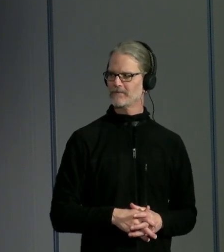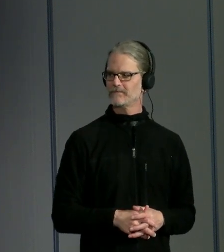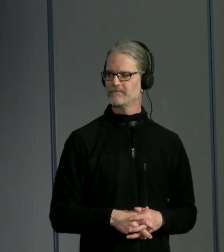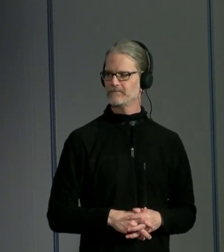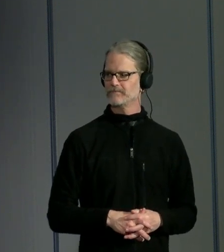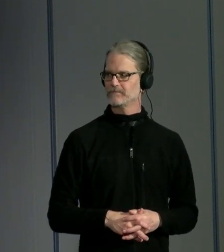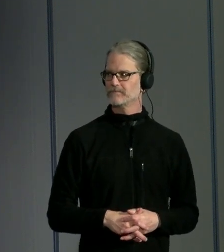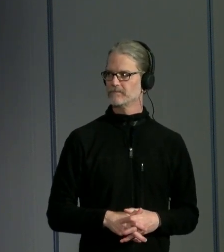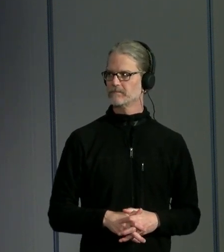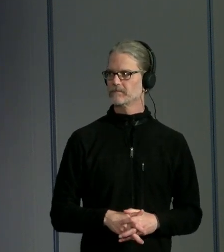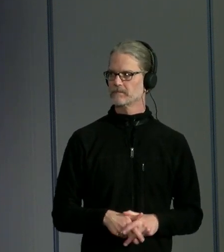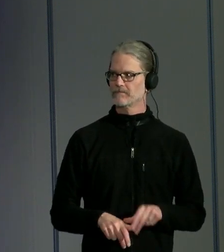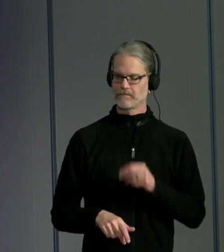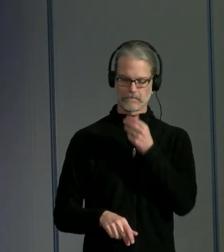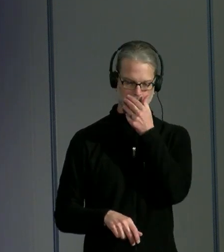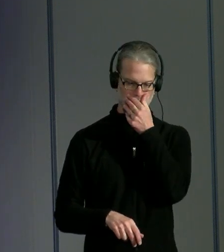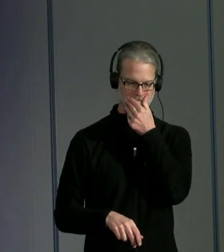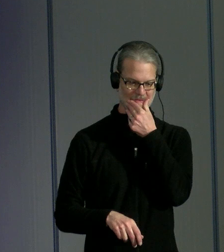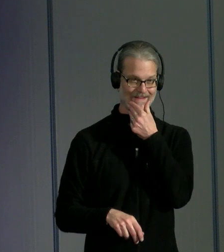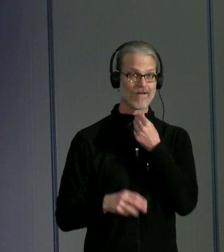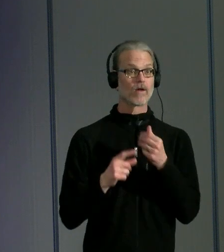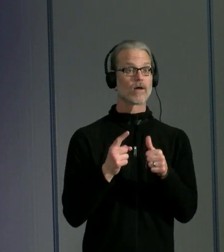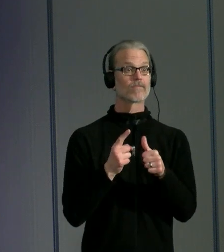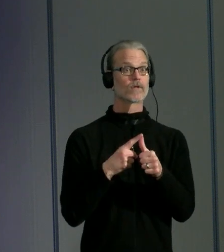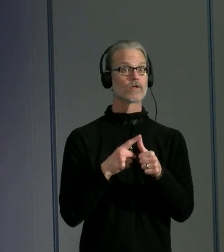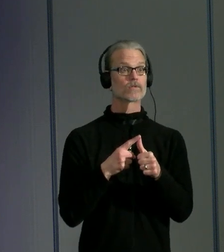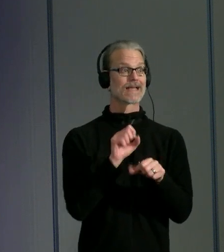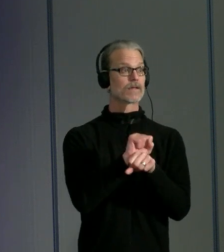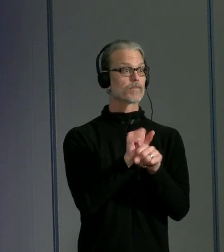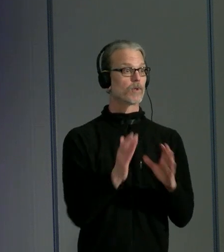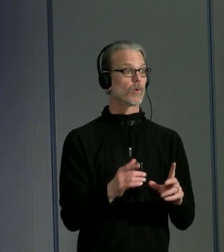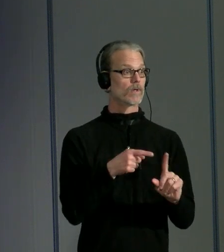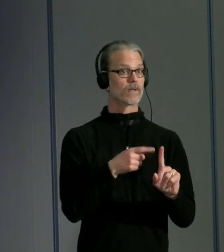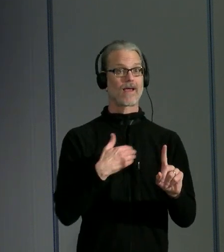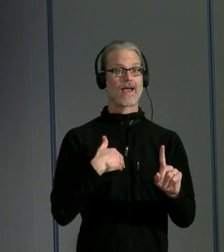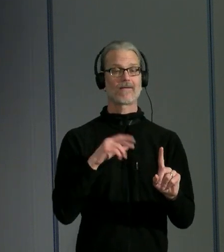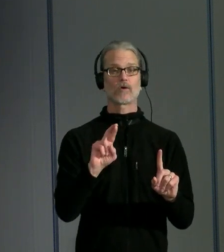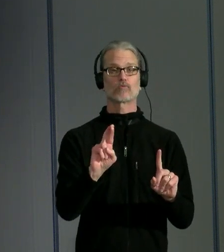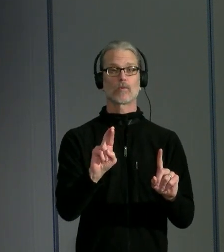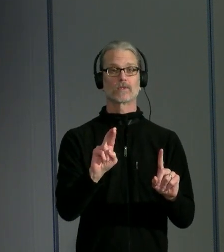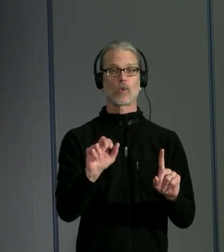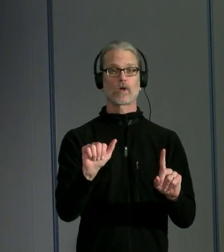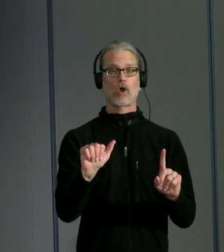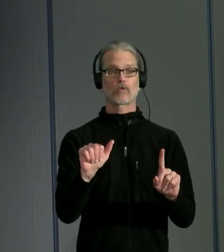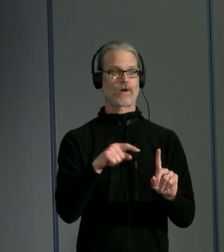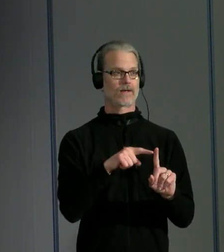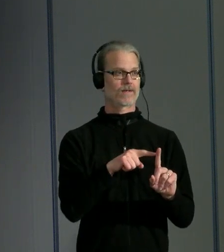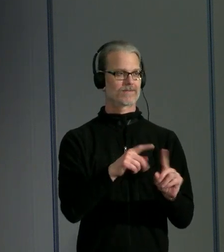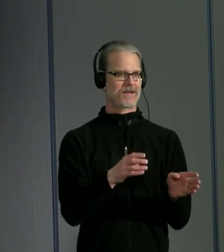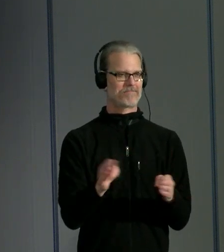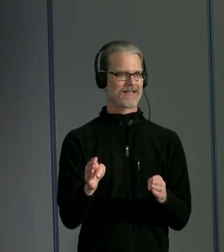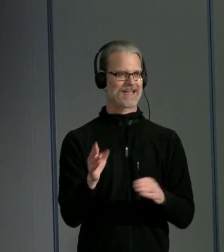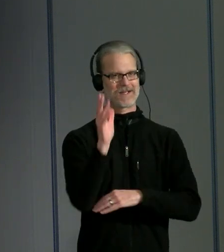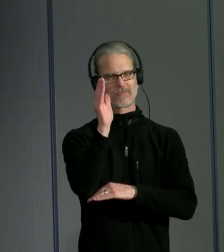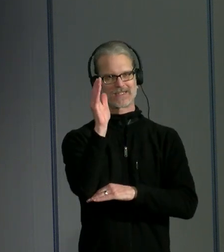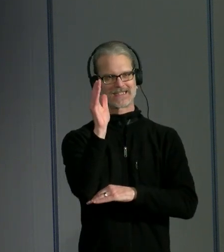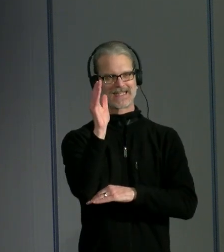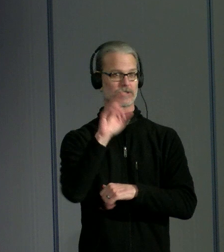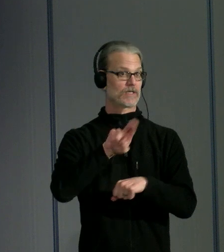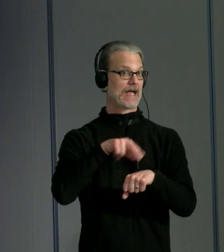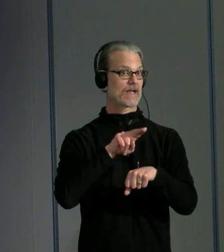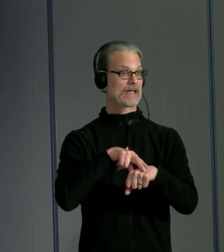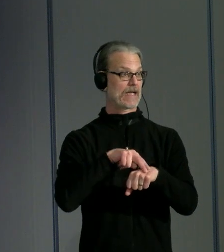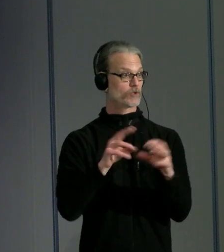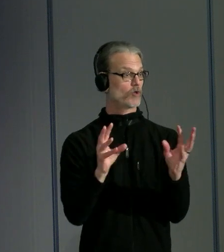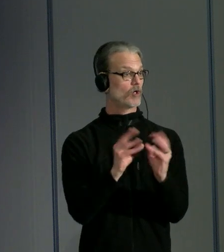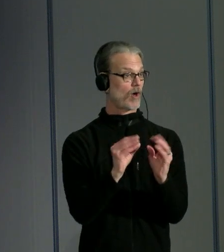So first, I'd like to tell you about an employee with rheumatoid arthritis who was planning a presentation at a national conference, much like this